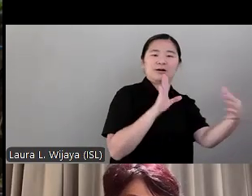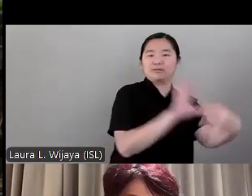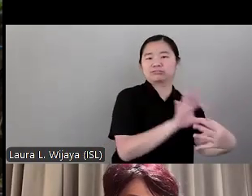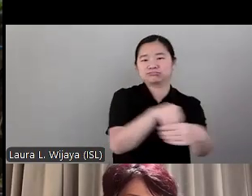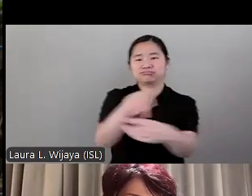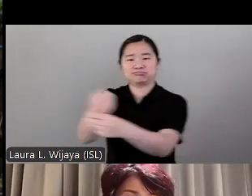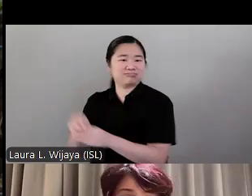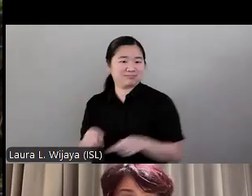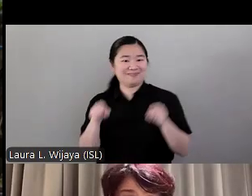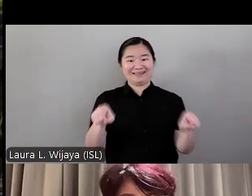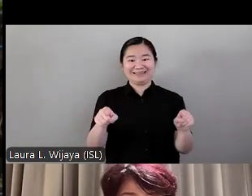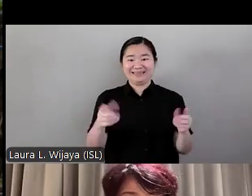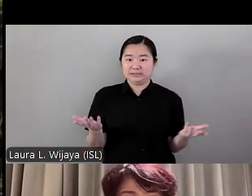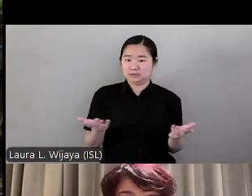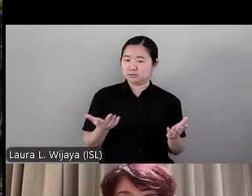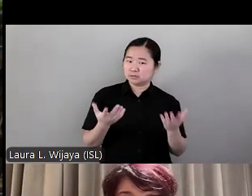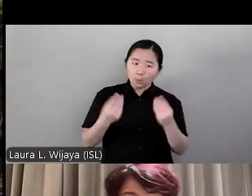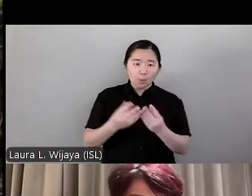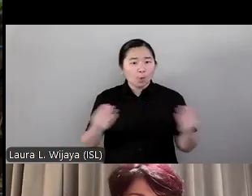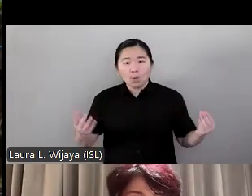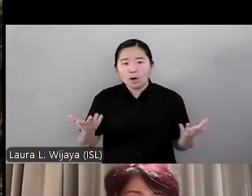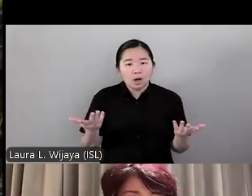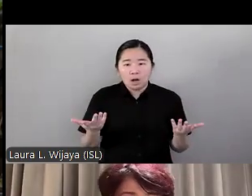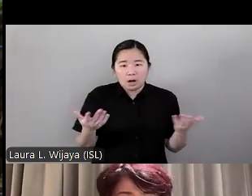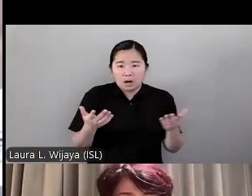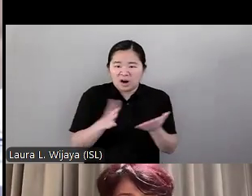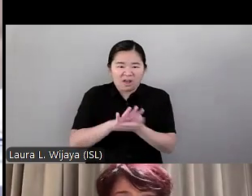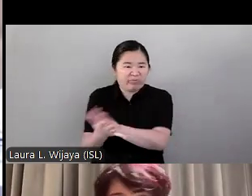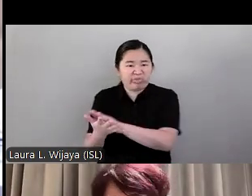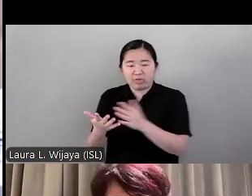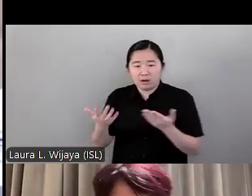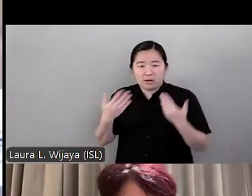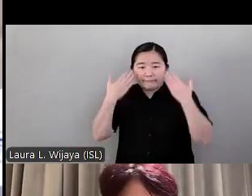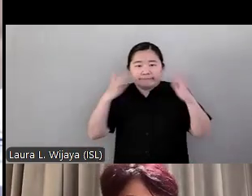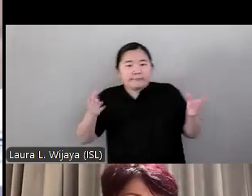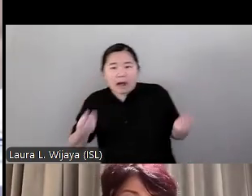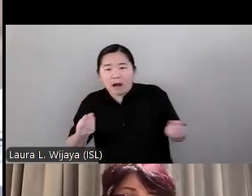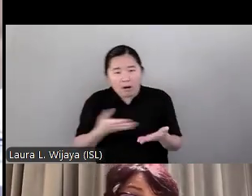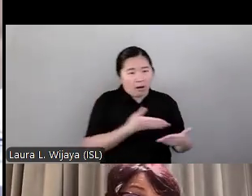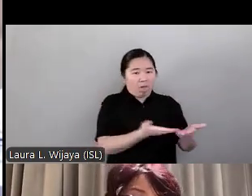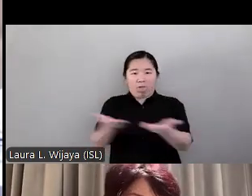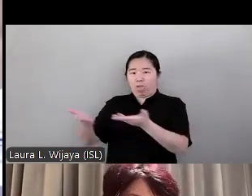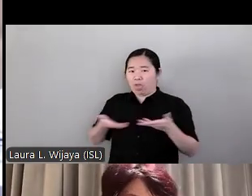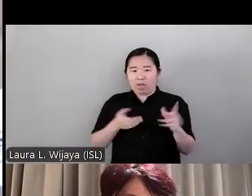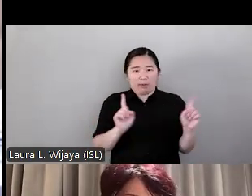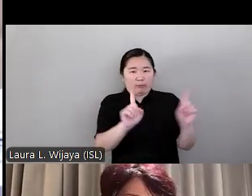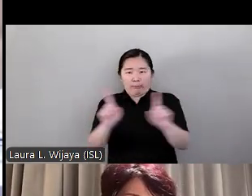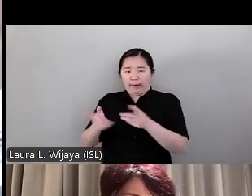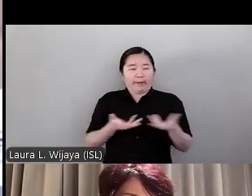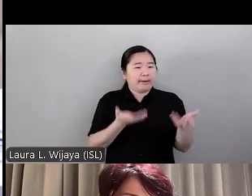them. And lastly, and perhaps it's something which goes through all of the points, is budgeting for a